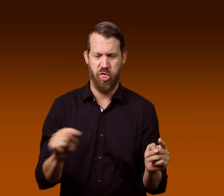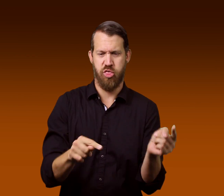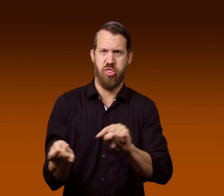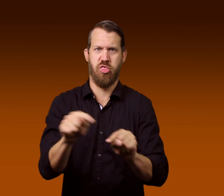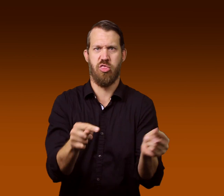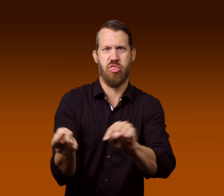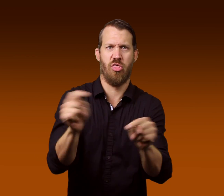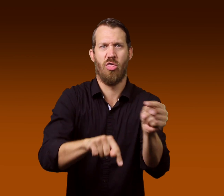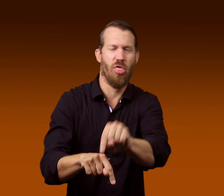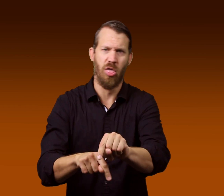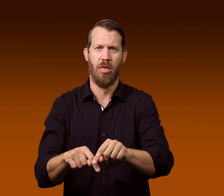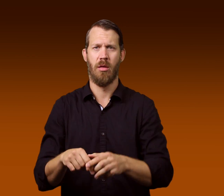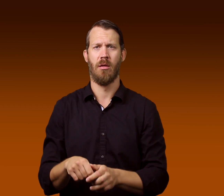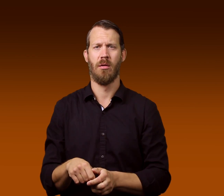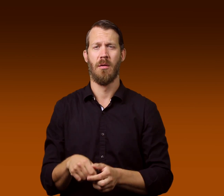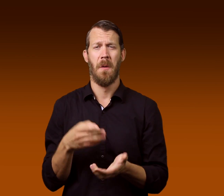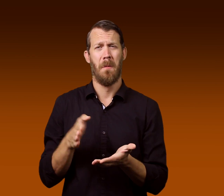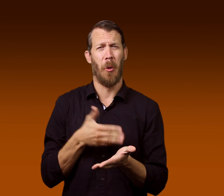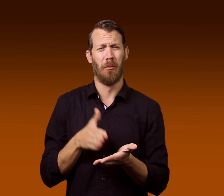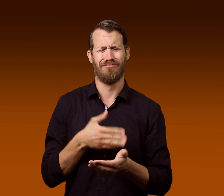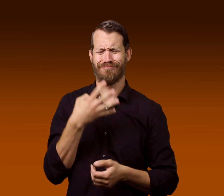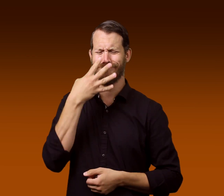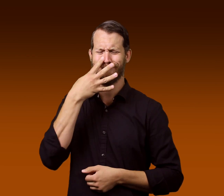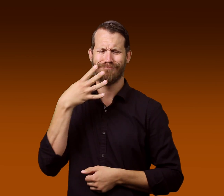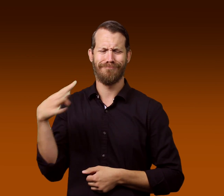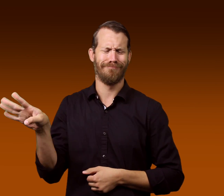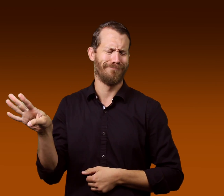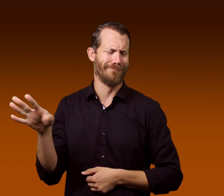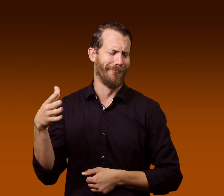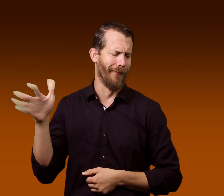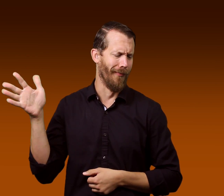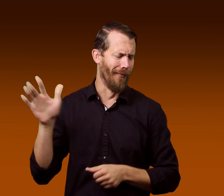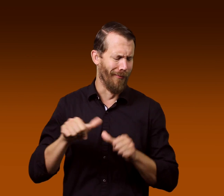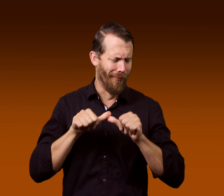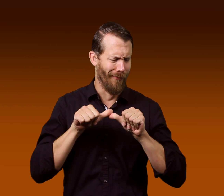swept aside back into its path. The broom ignored